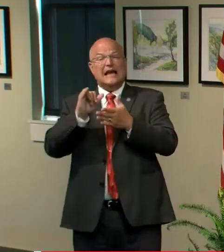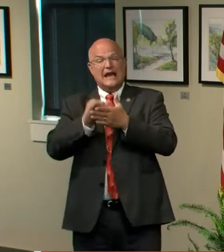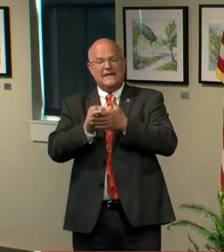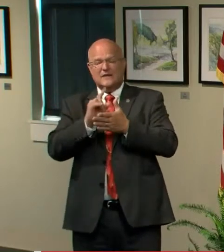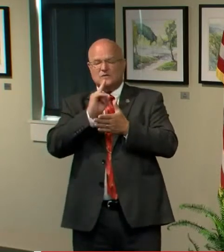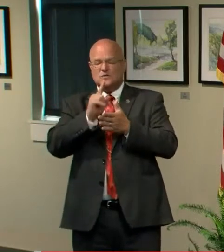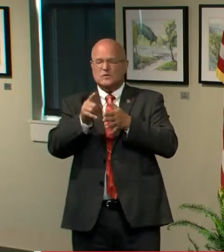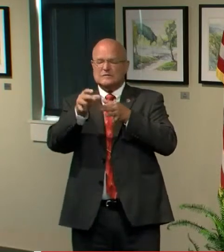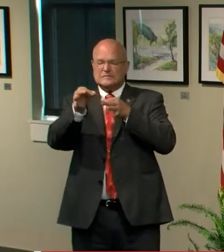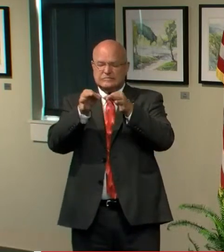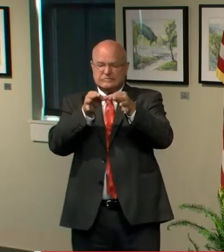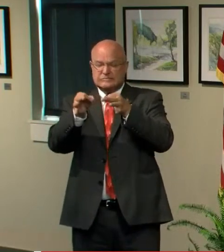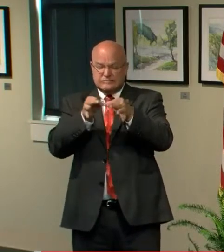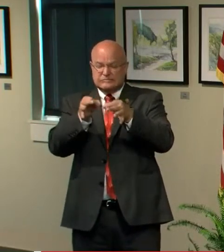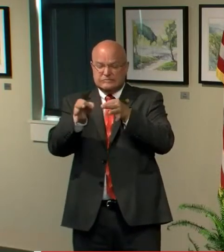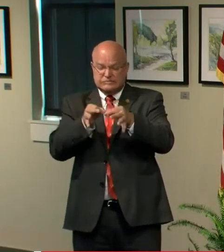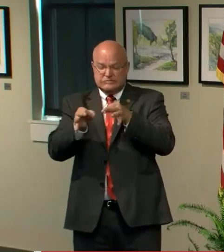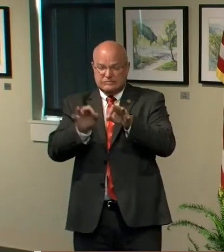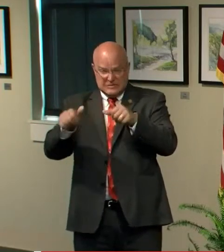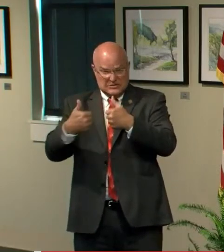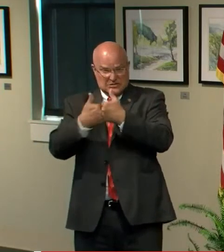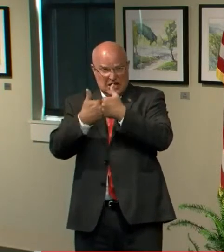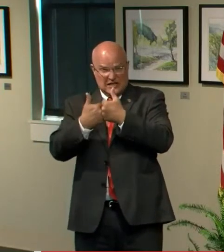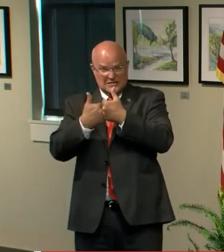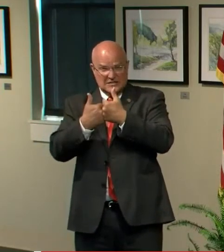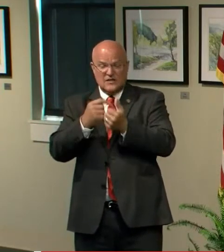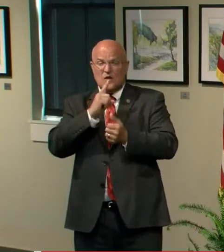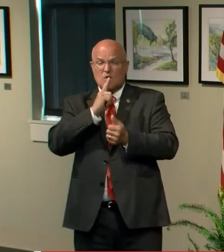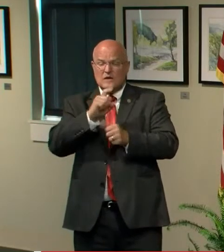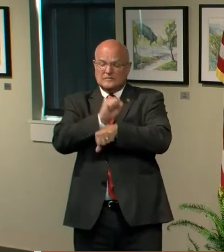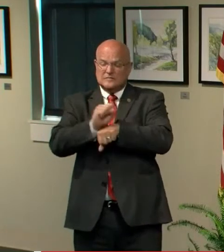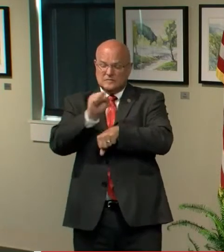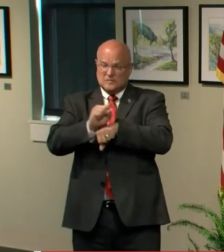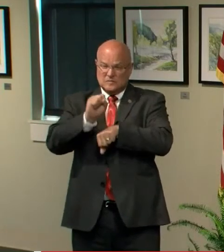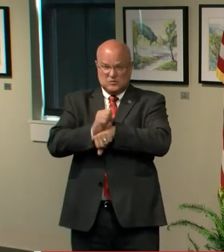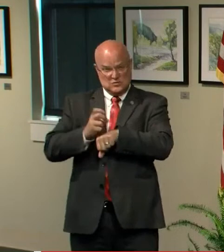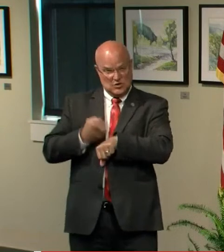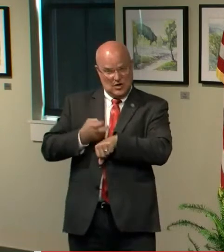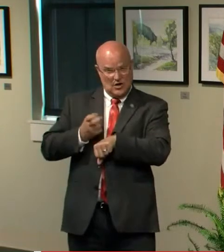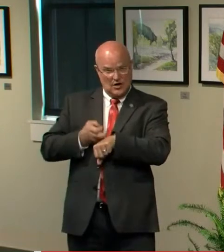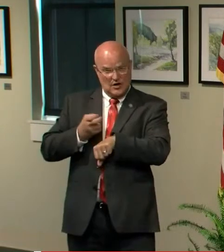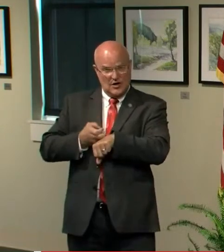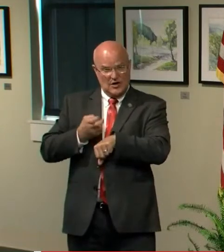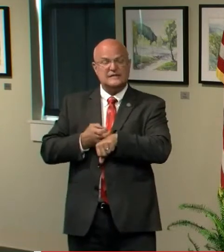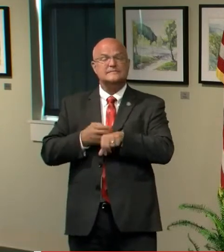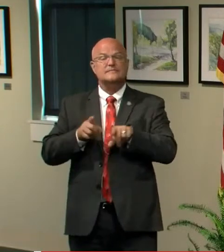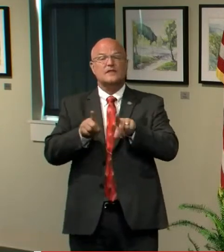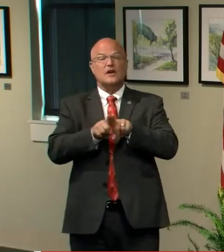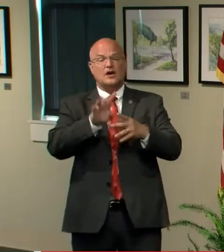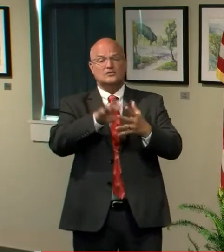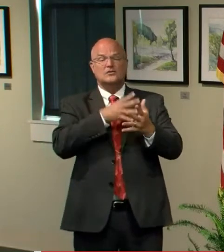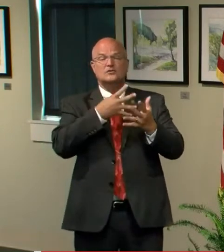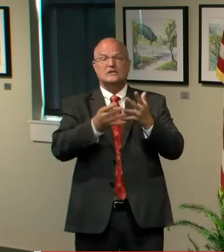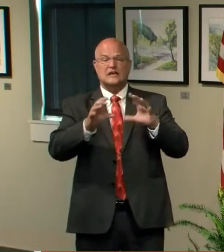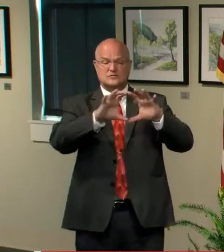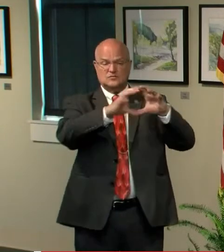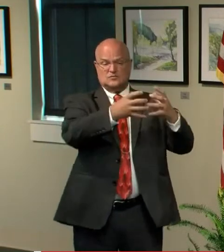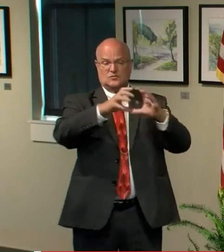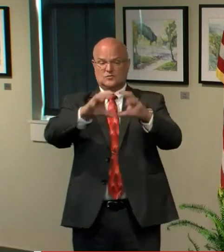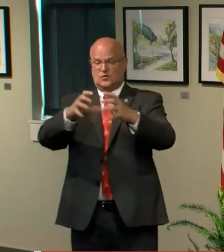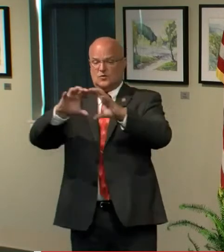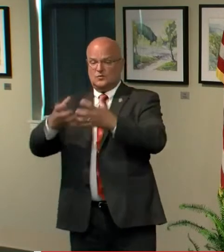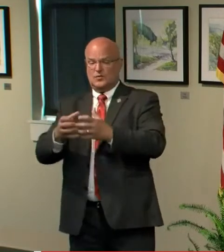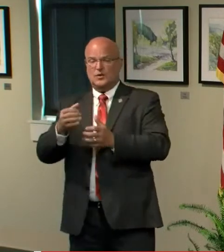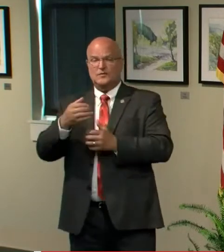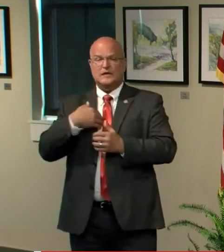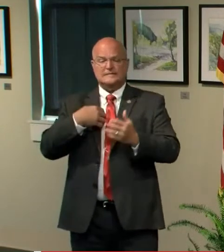detailed and challenging for us to do. They're taking a deeper dive there. They are also scheduling different focus groups to get a